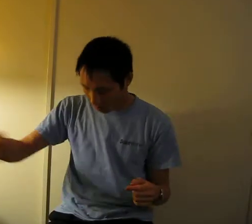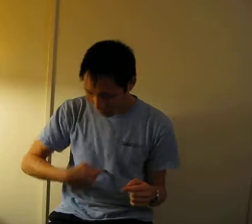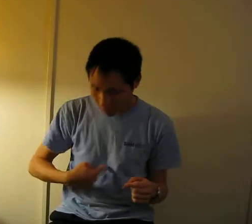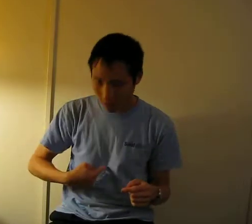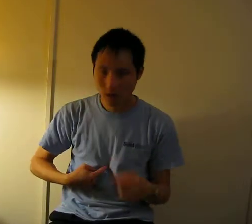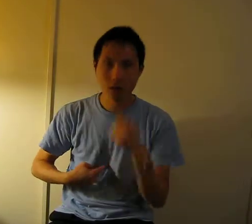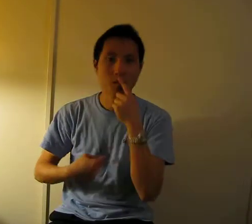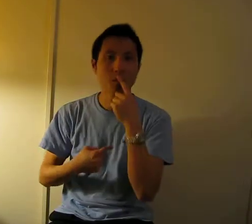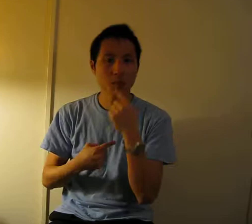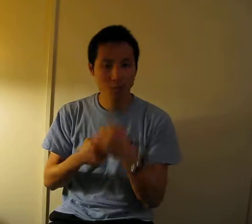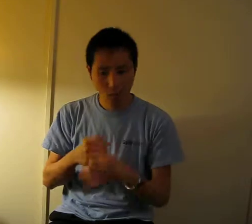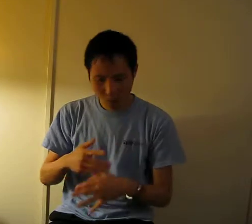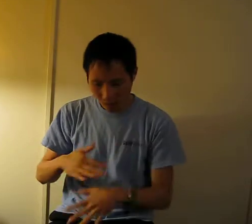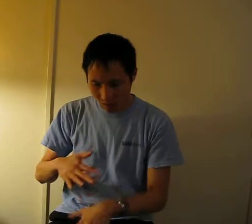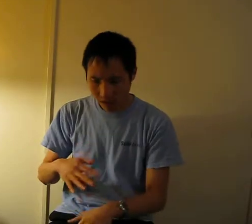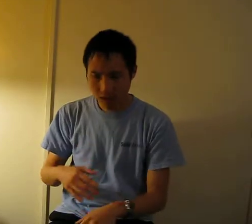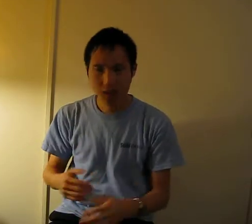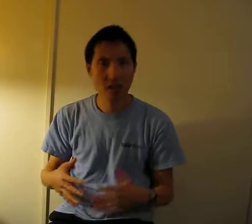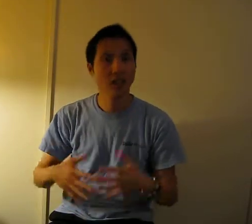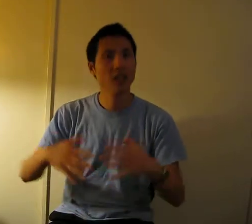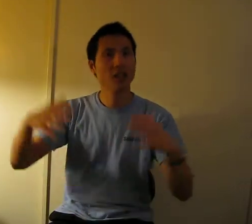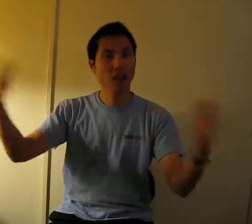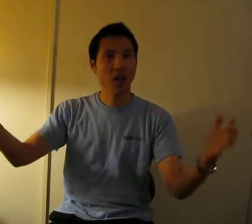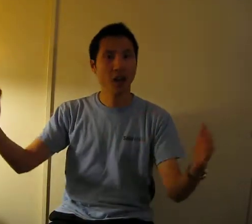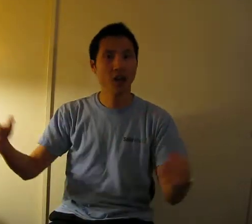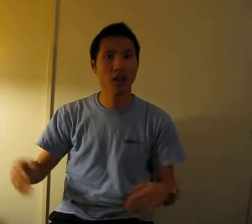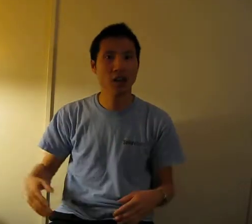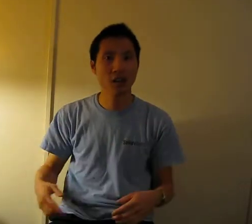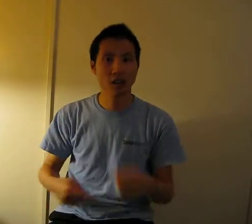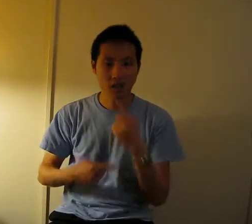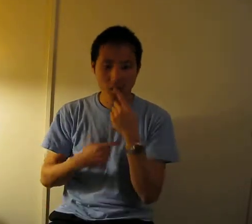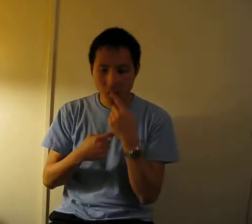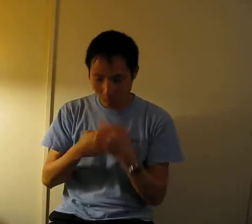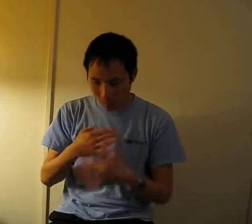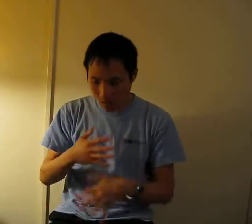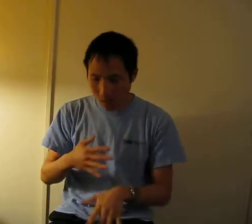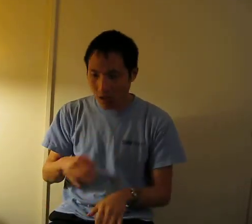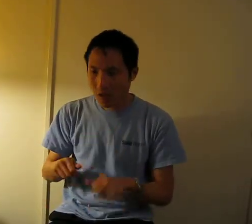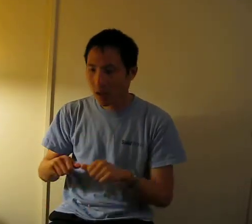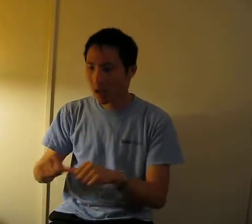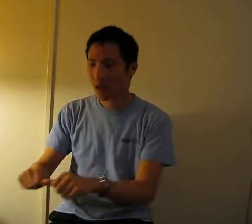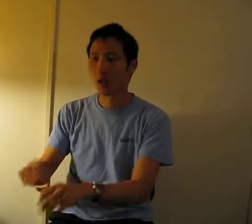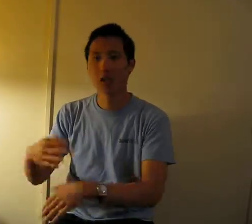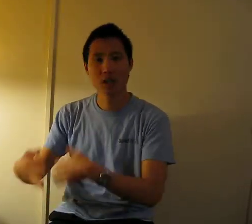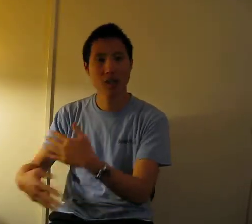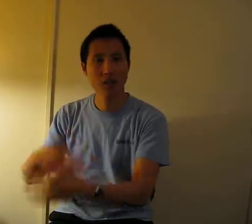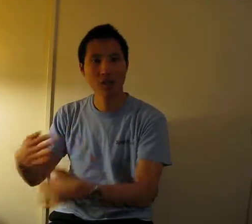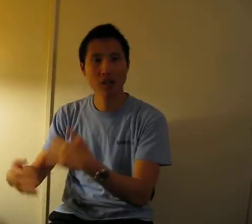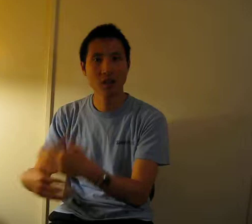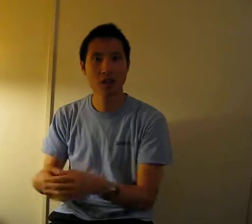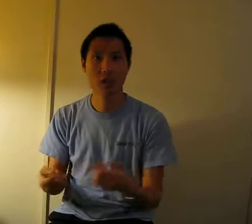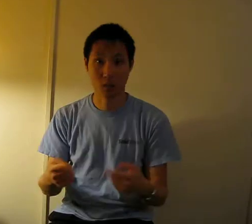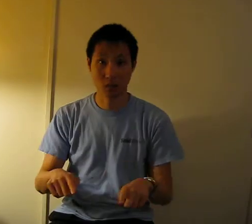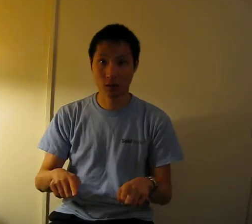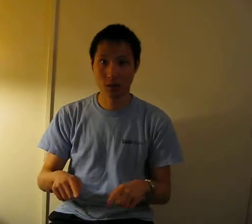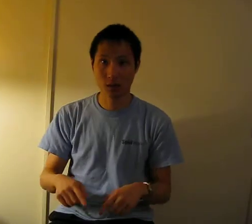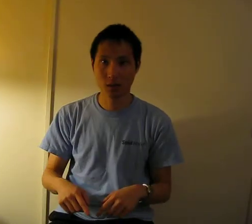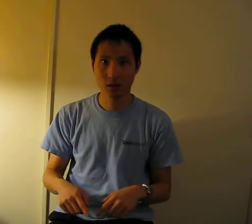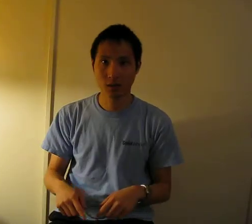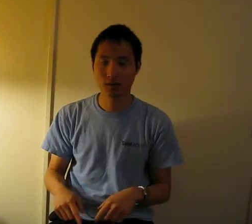get stung in the chest or in the abdomen, you're going to bleed a lot. And if you continue to bleed, what's going to